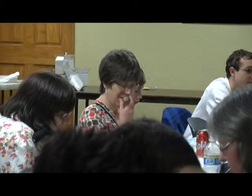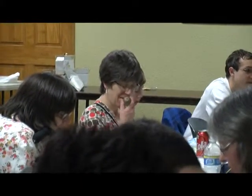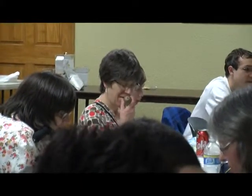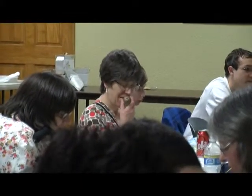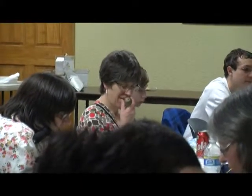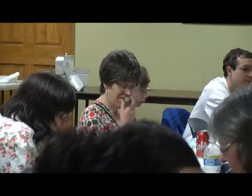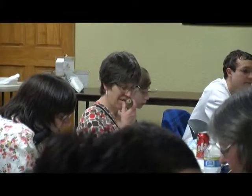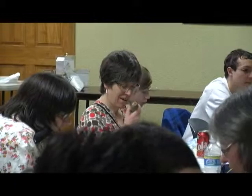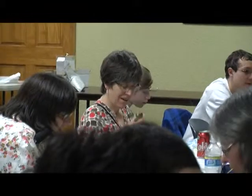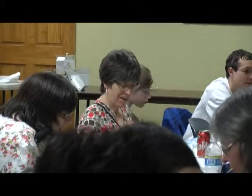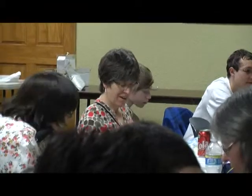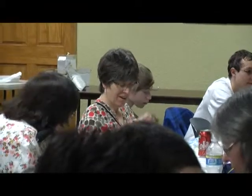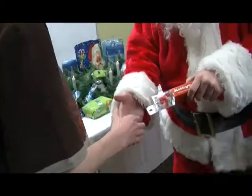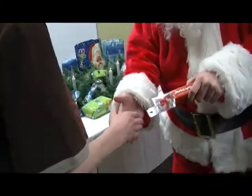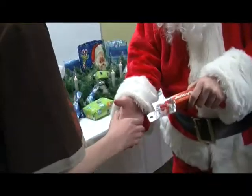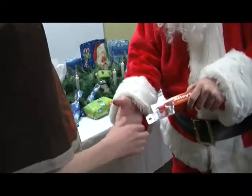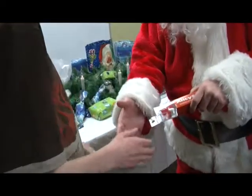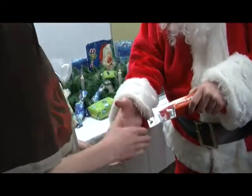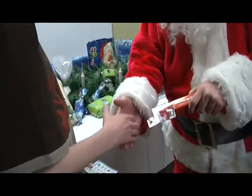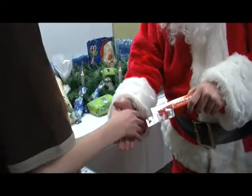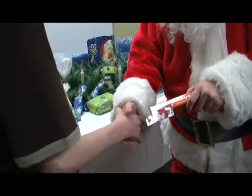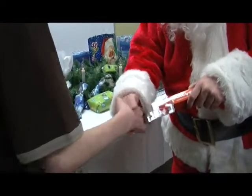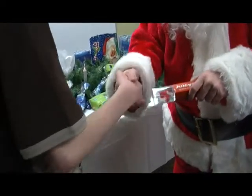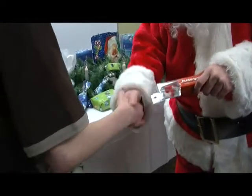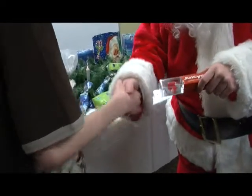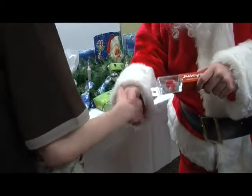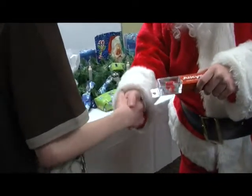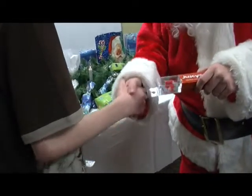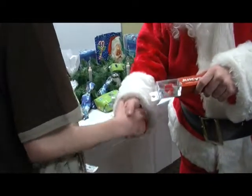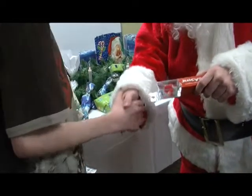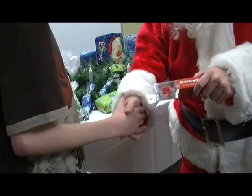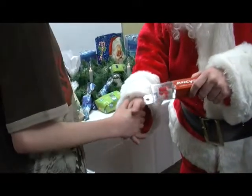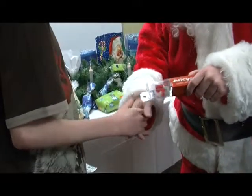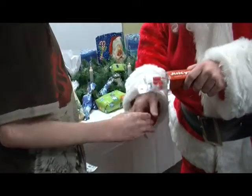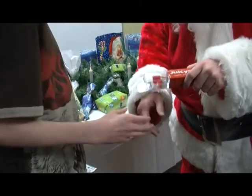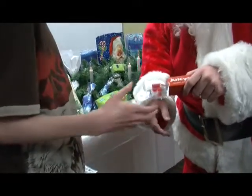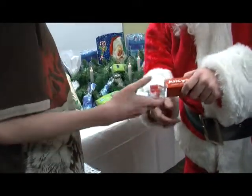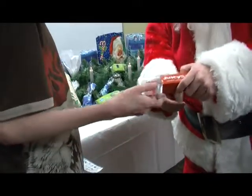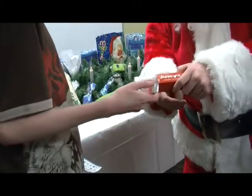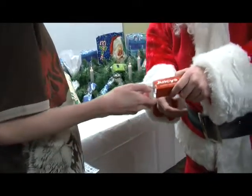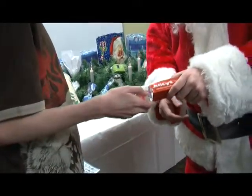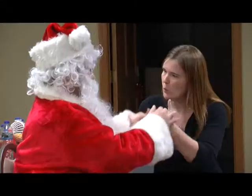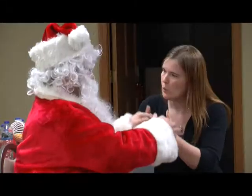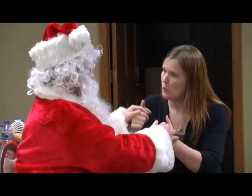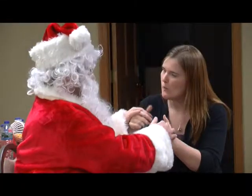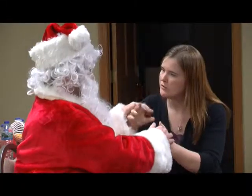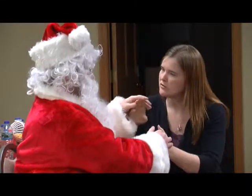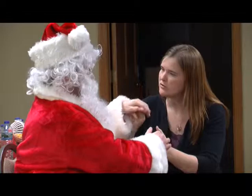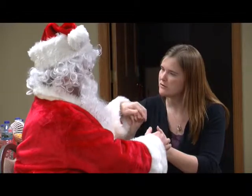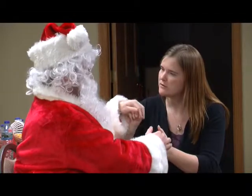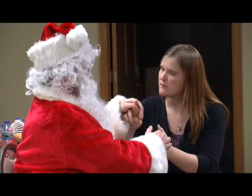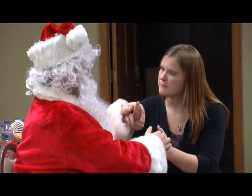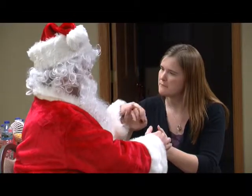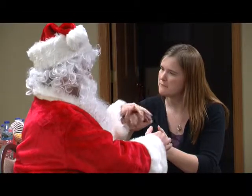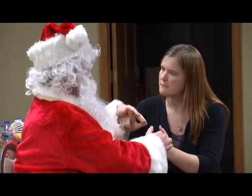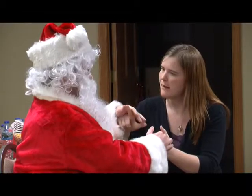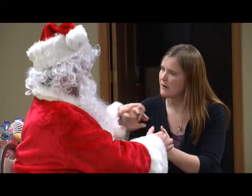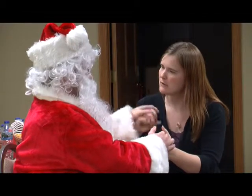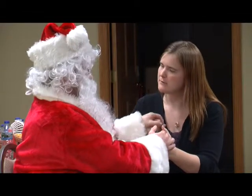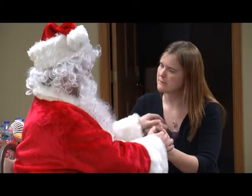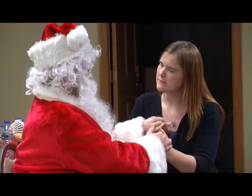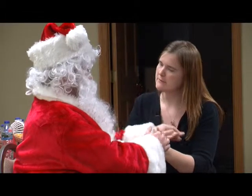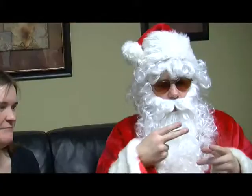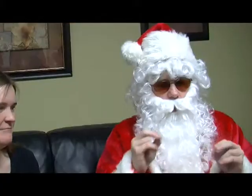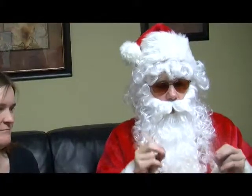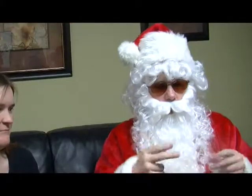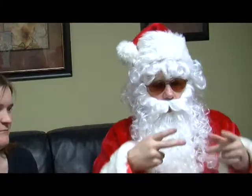do. It truly shows Santa can find out everyone's wish for Christmas. Not even an interpreter can come between him and